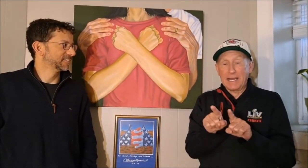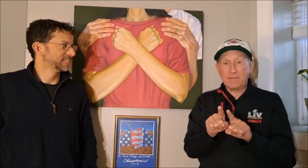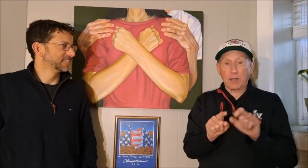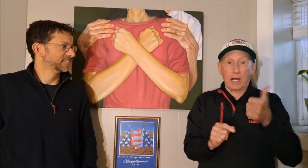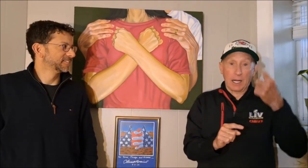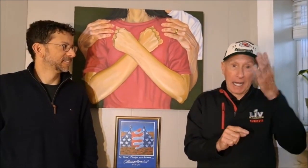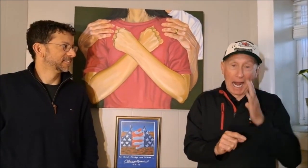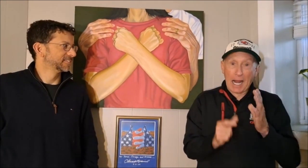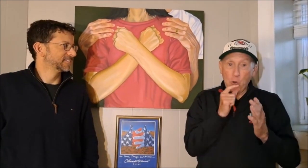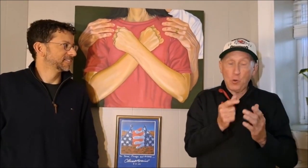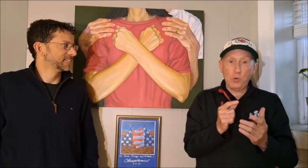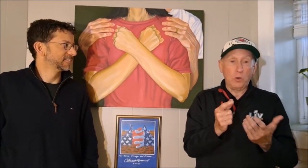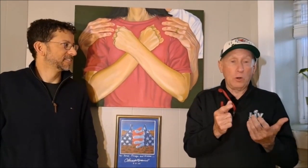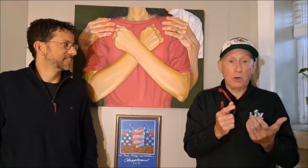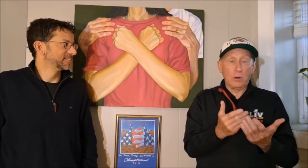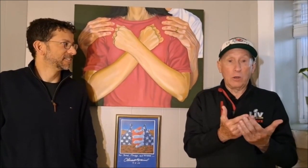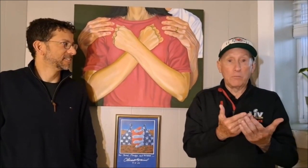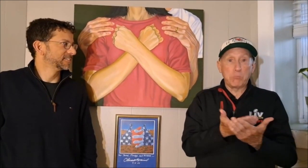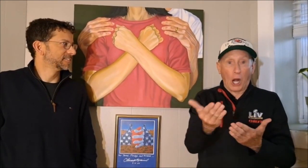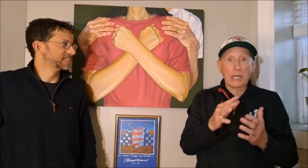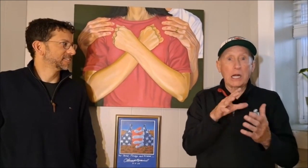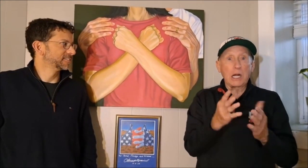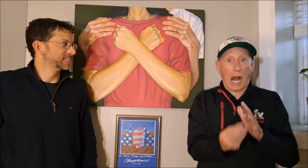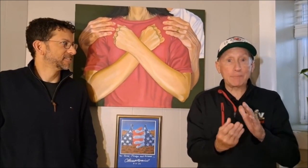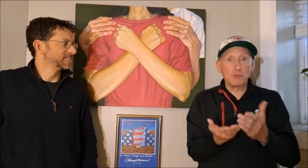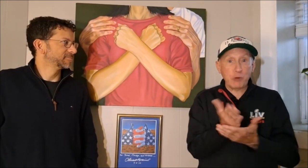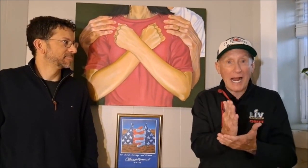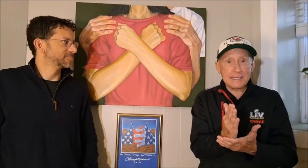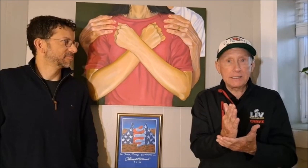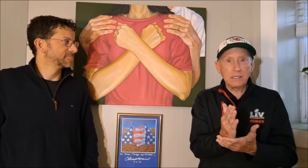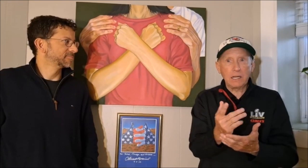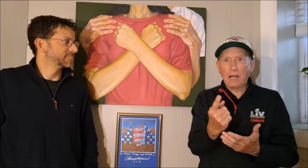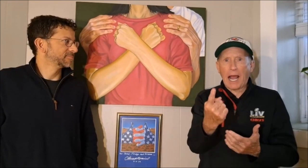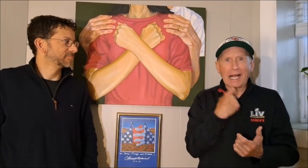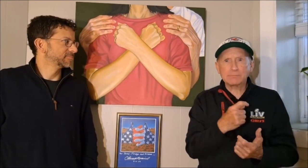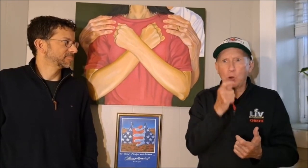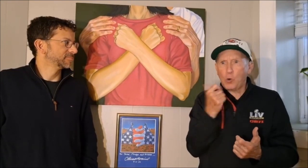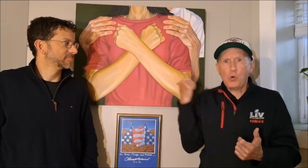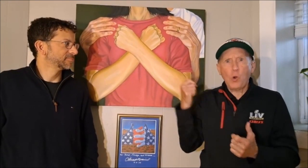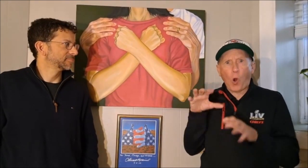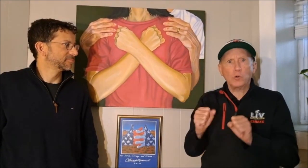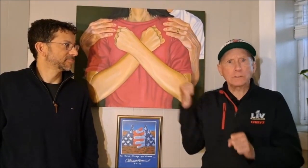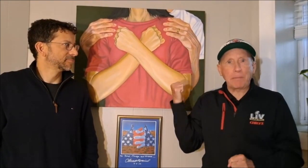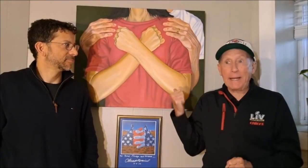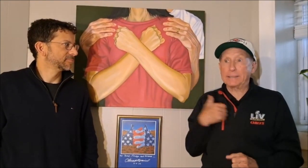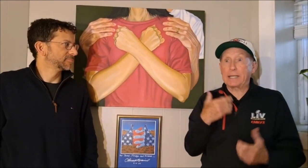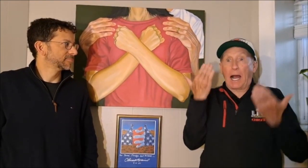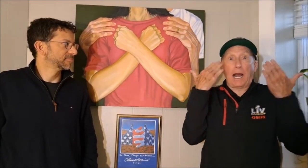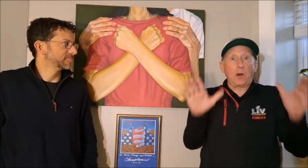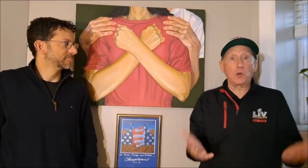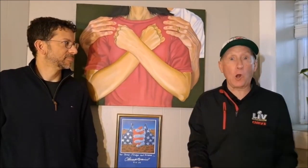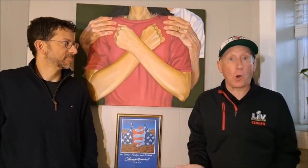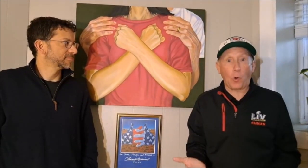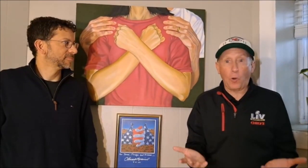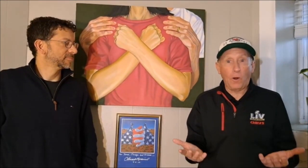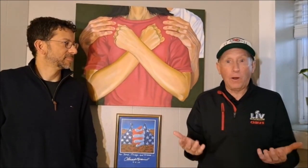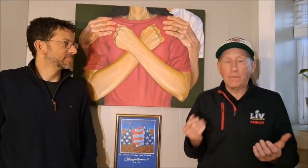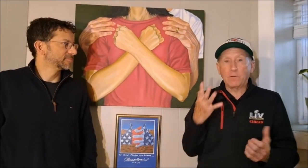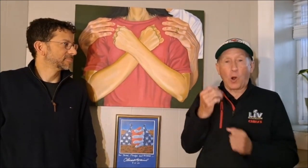Even a guy who bought copyright asked me who owns the painting. That I don't know. For all